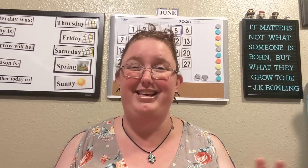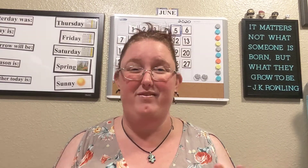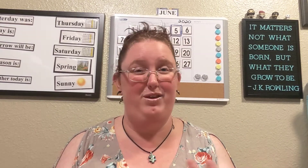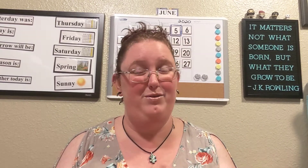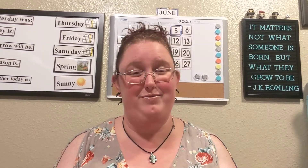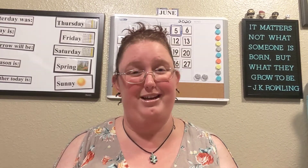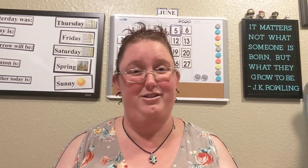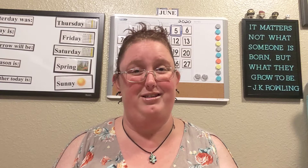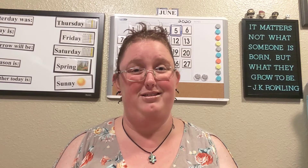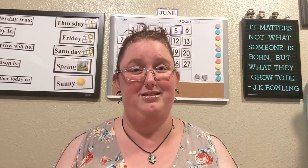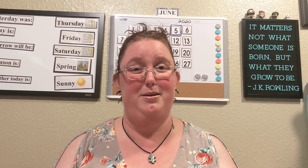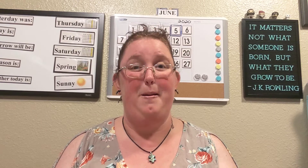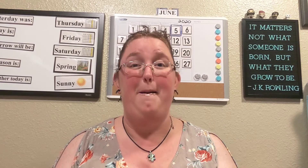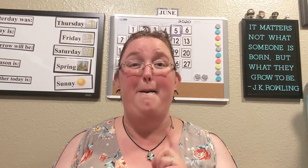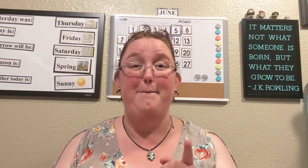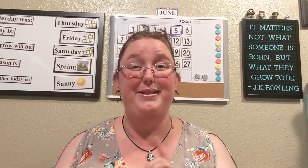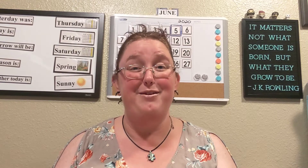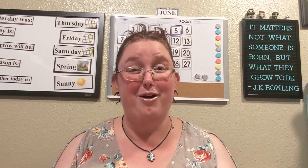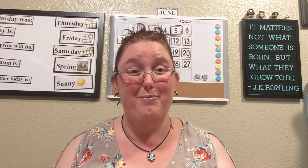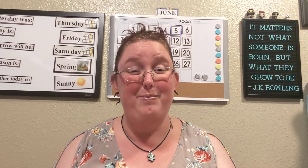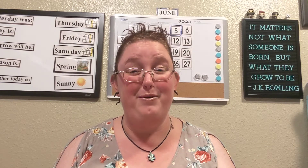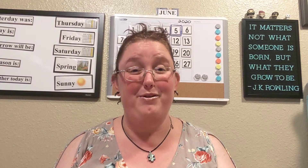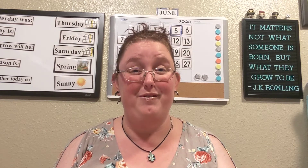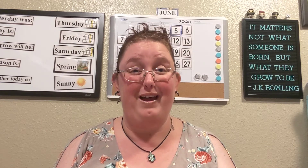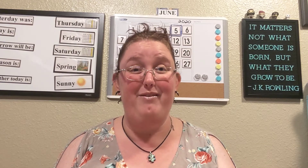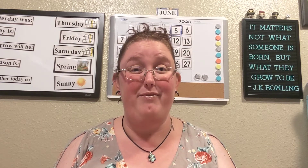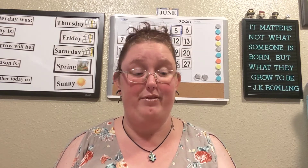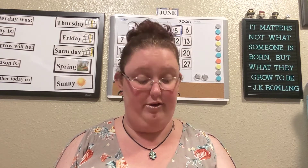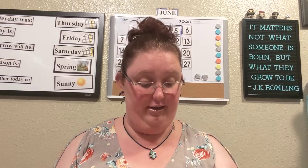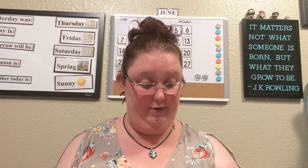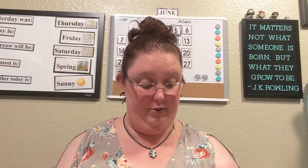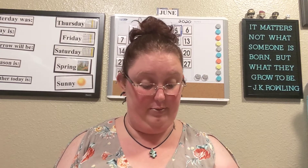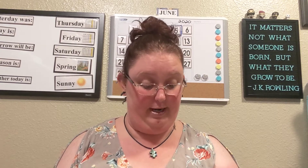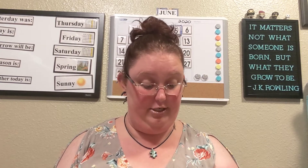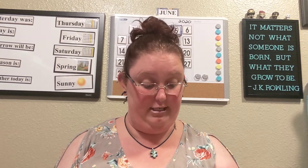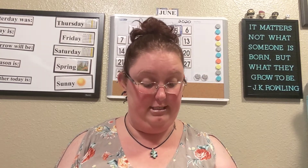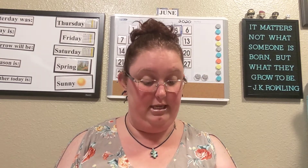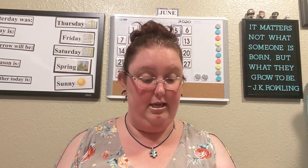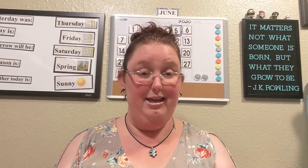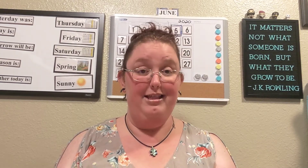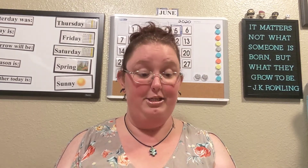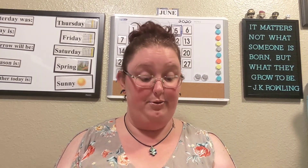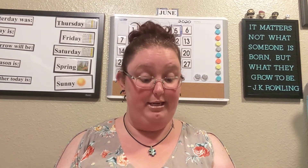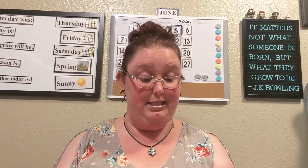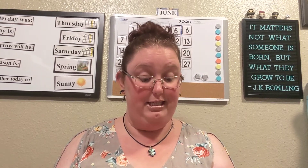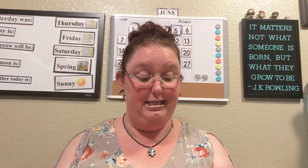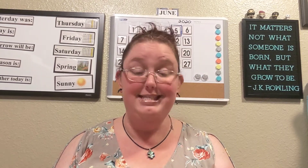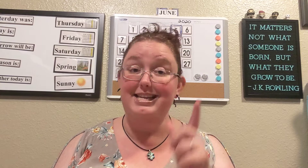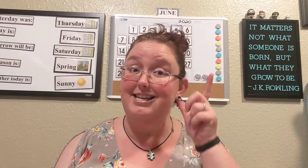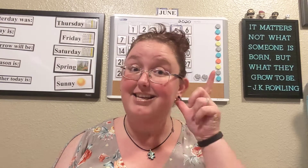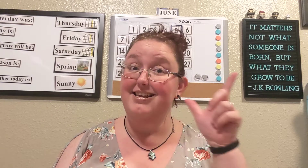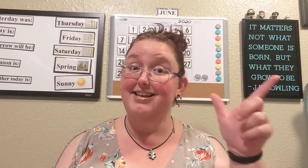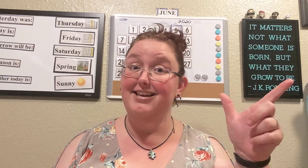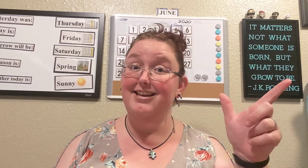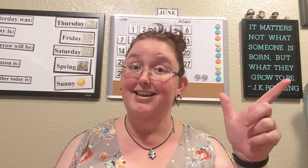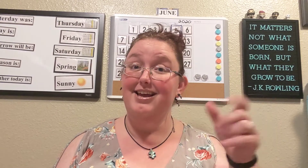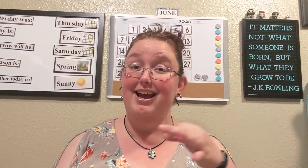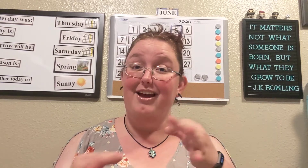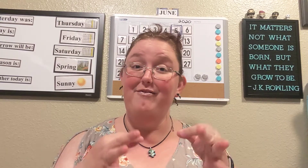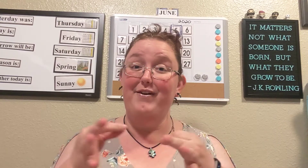giving you directions. But there are people in your life that are giving you directions that you need to listen and follow